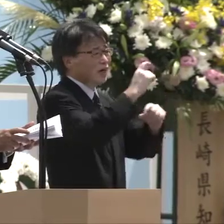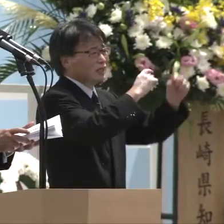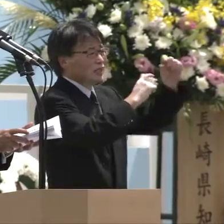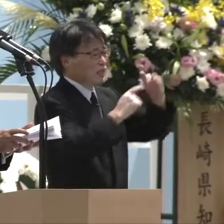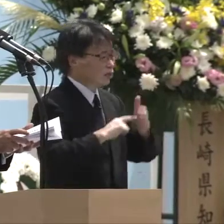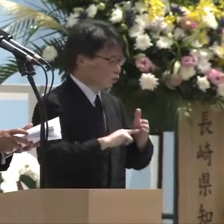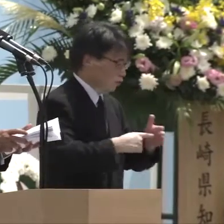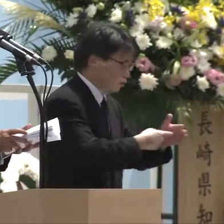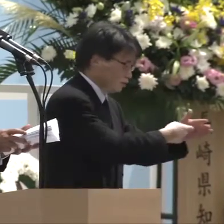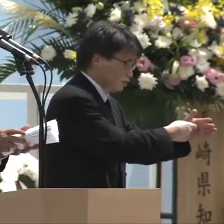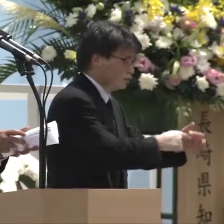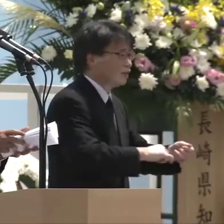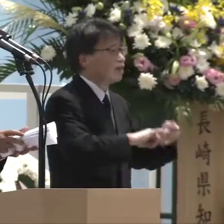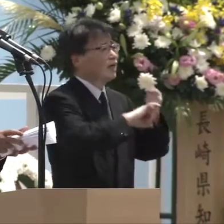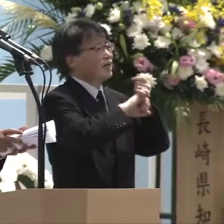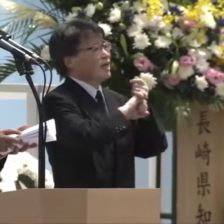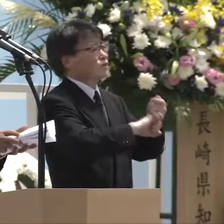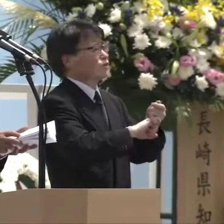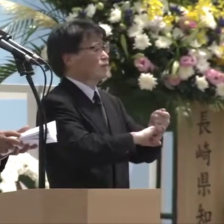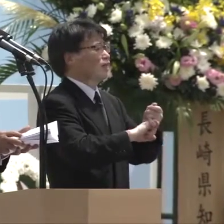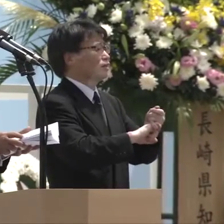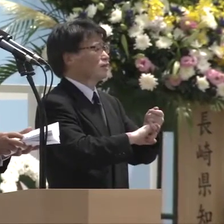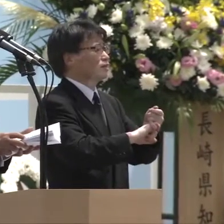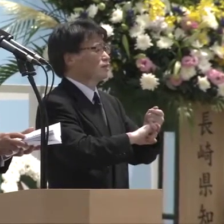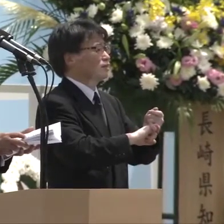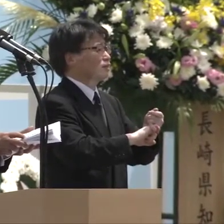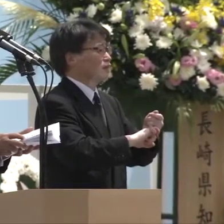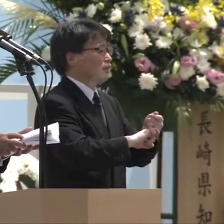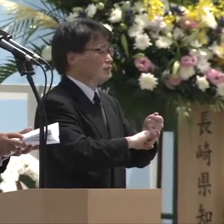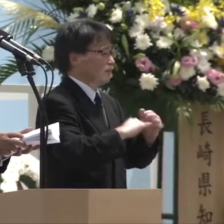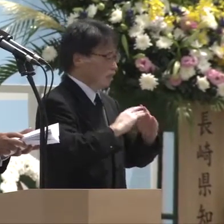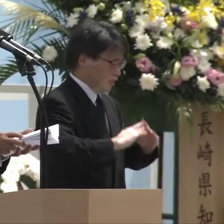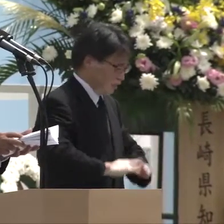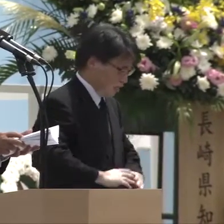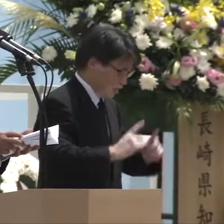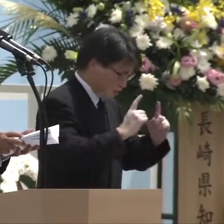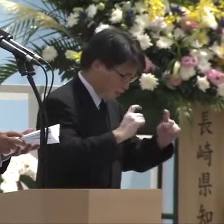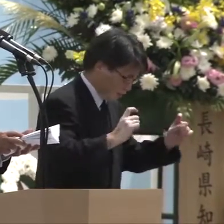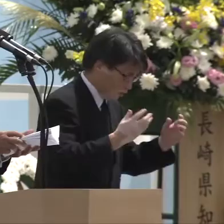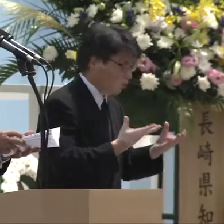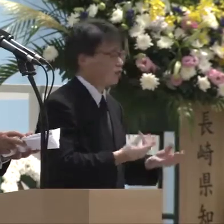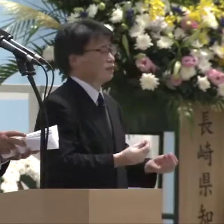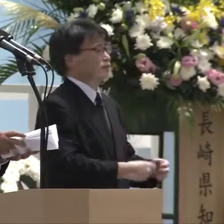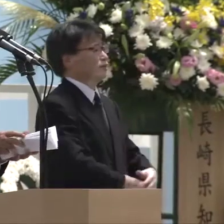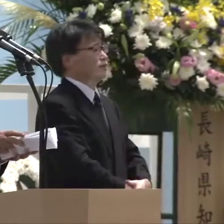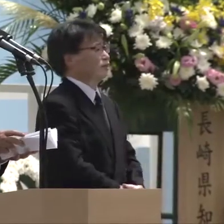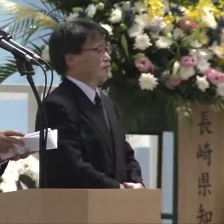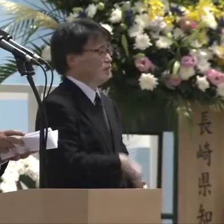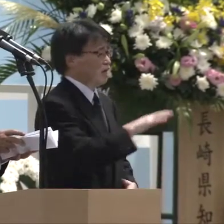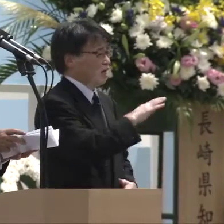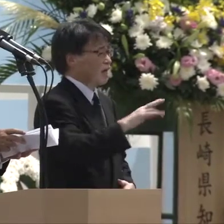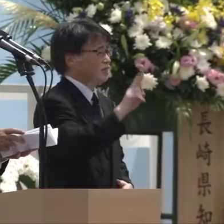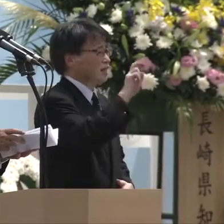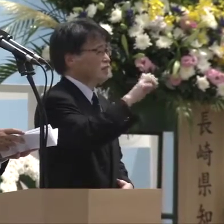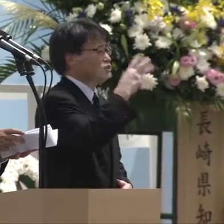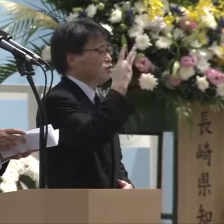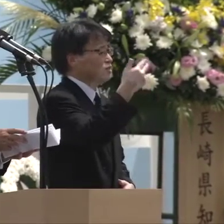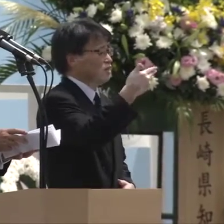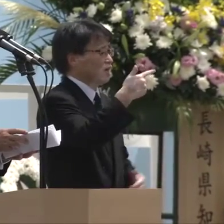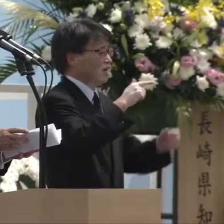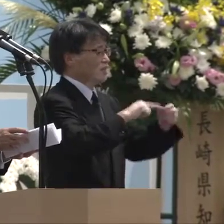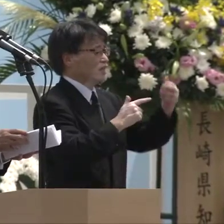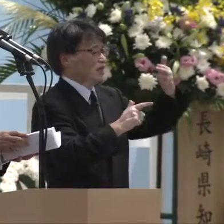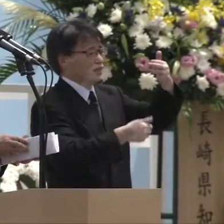outside of Japan, and I firmly pledge to further strive for realization of a peaceful world without nuclear weapons.